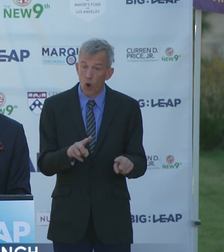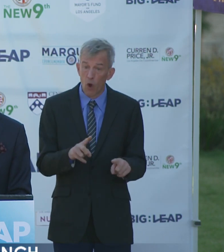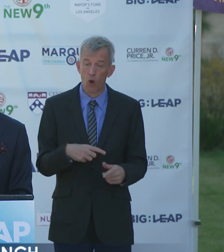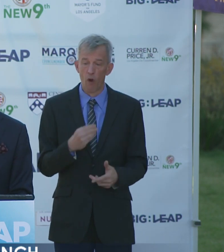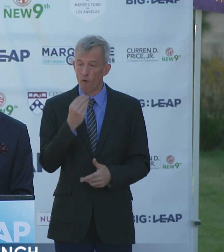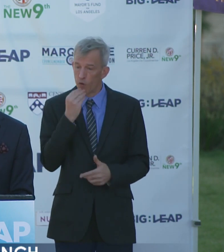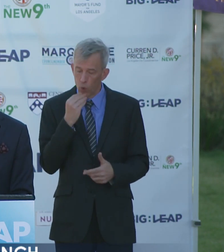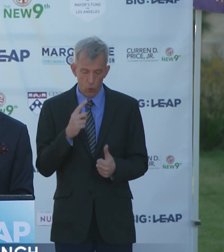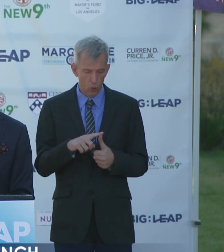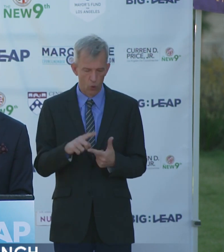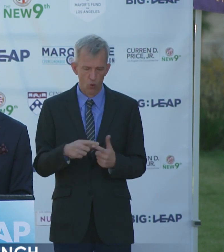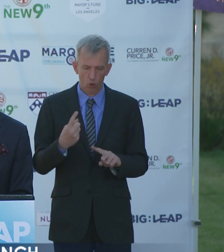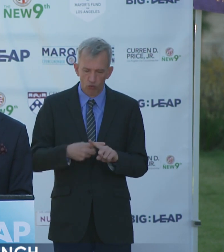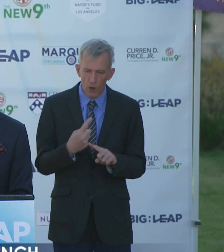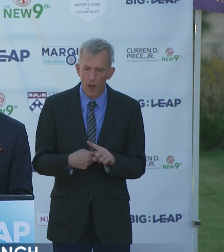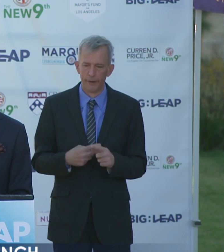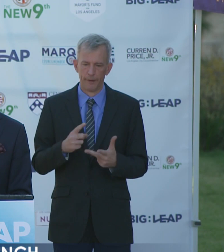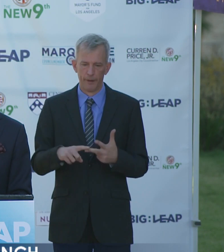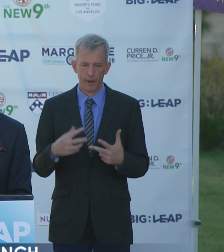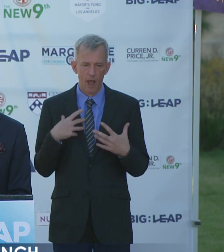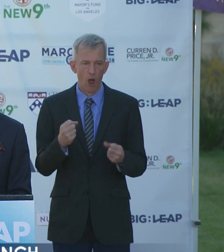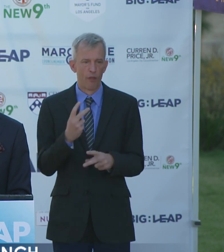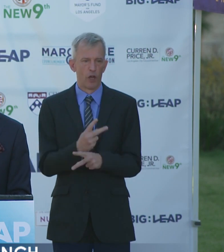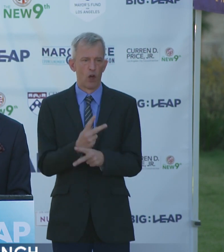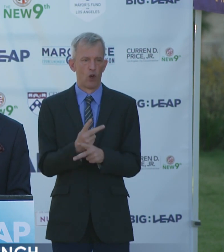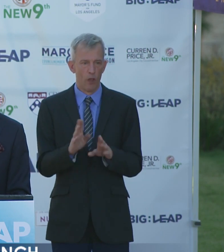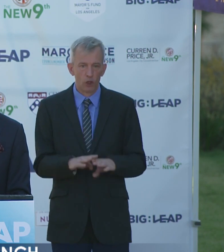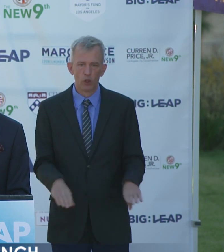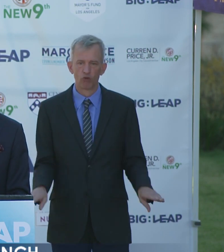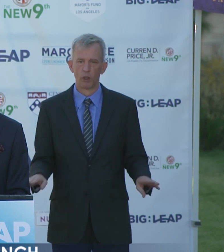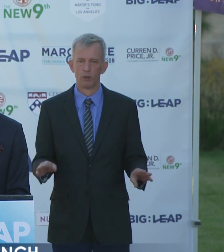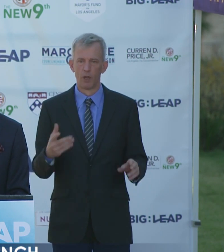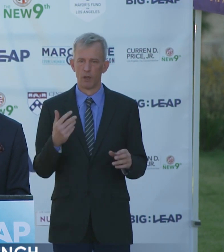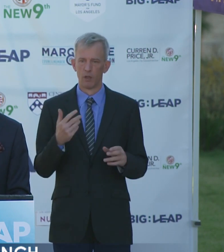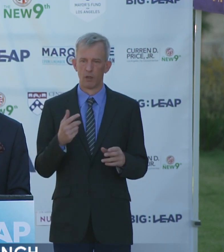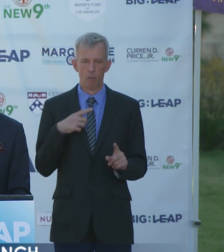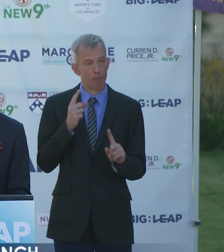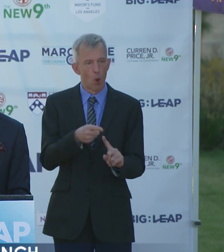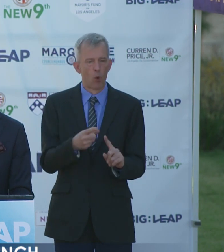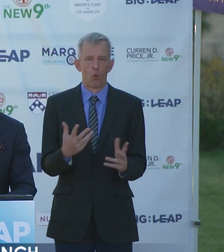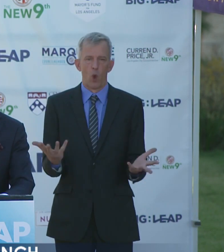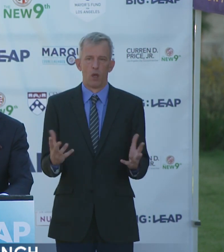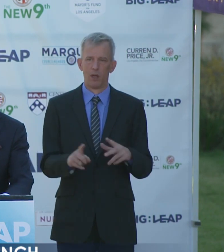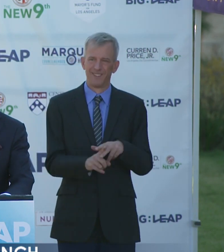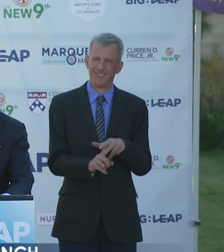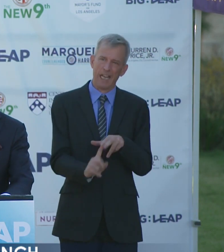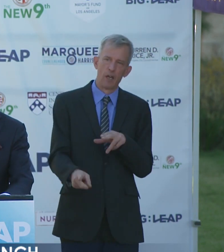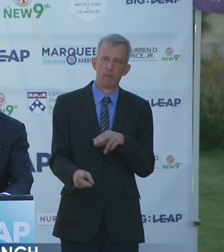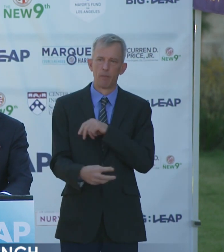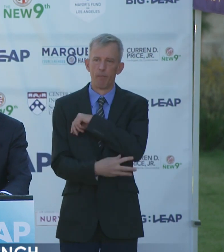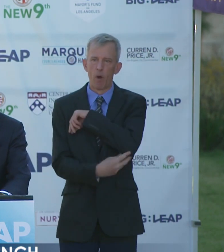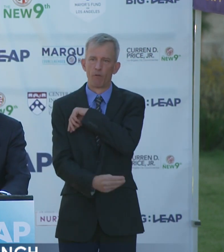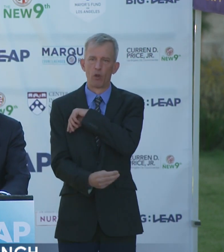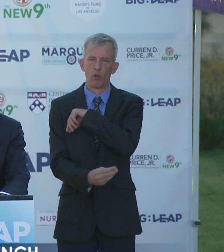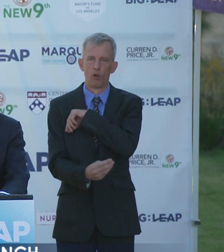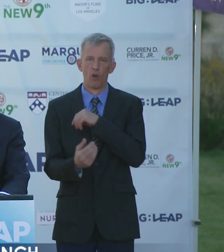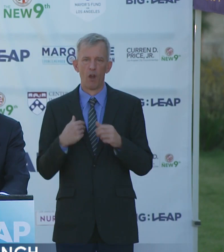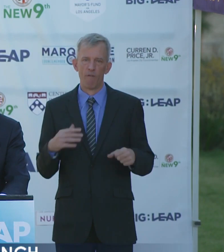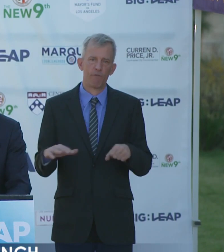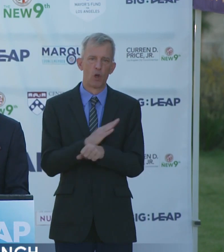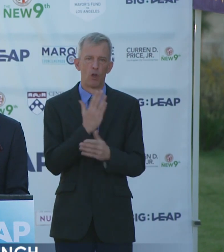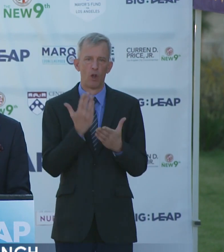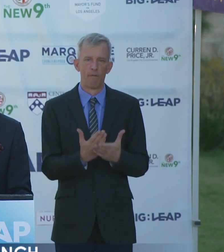on healthcare, it was on their children. It was on escaping poverty. And we have full evidence of what can happen when the federal